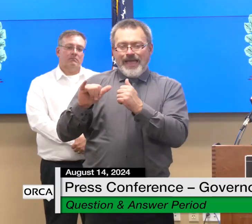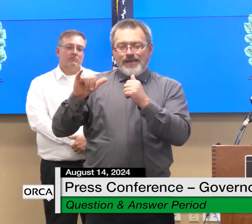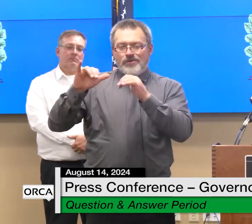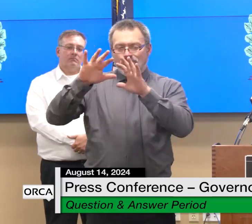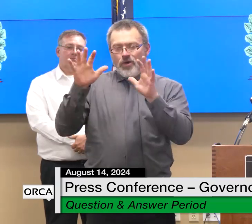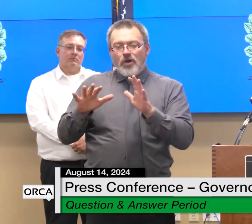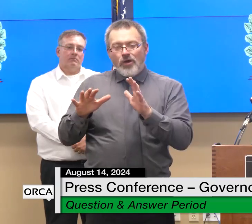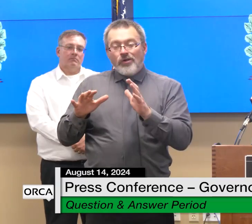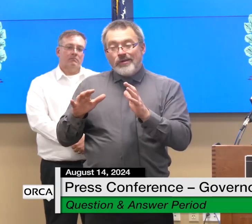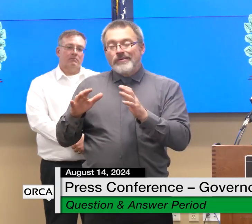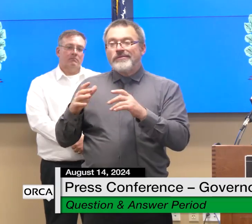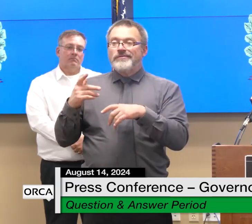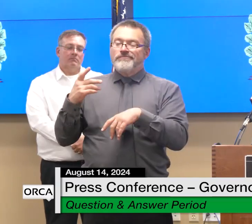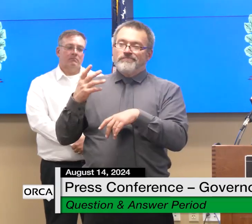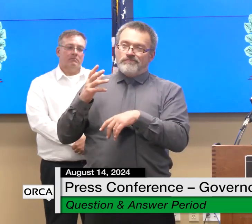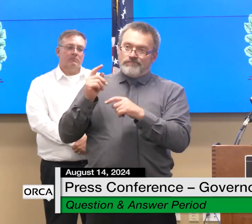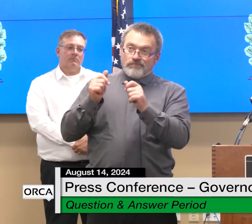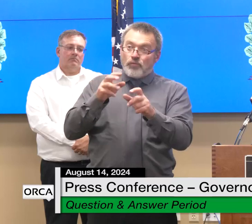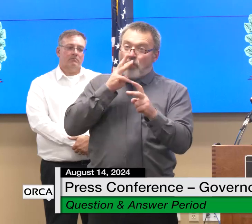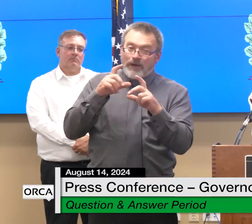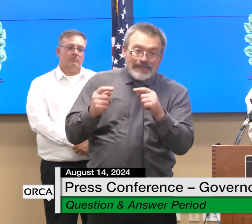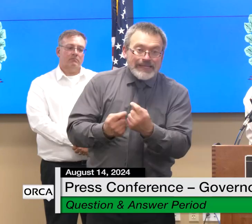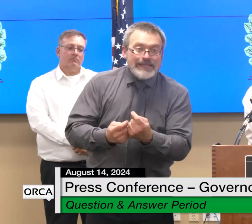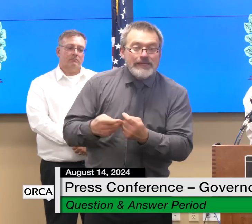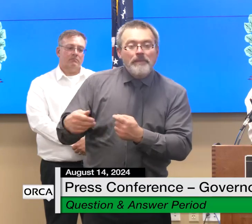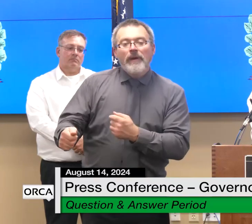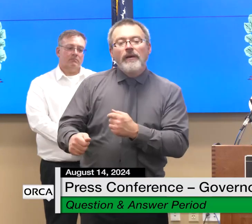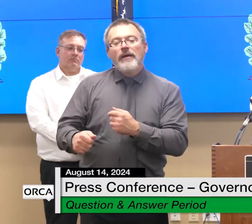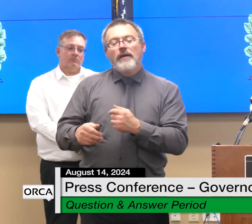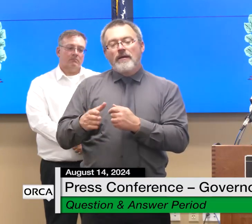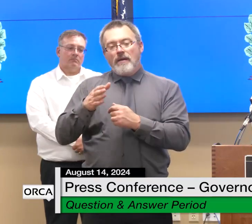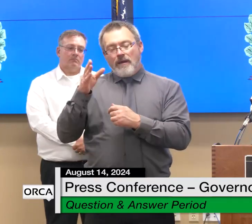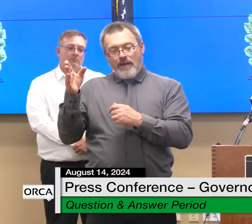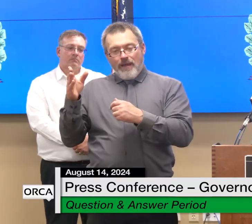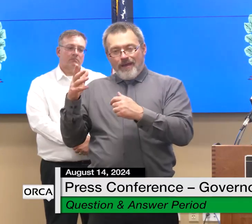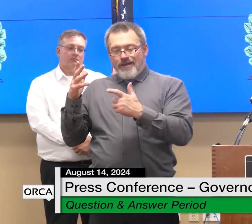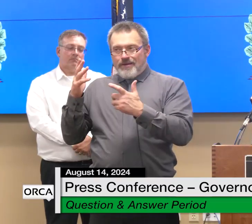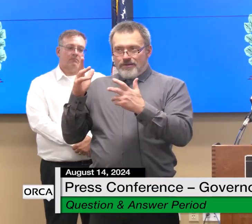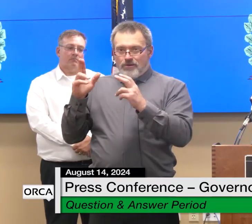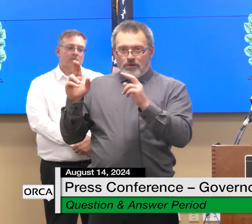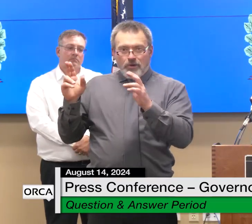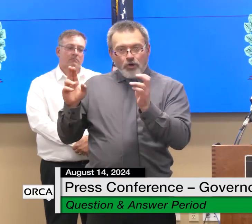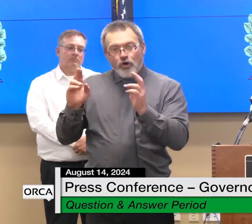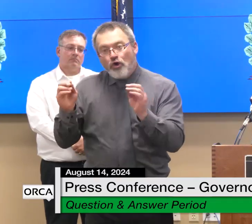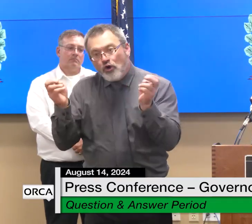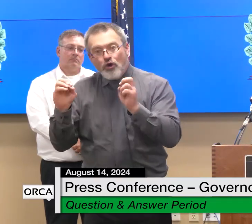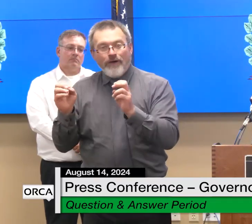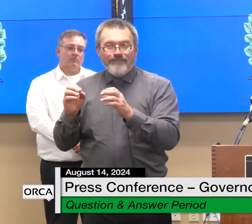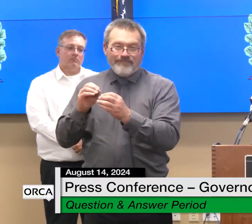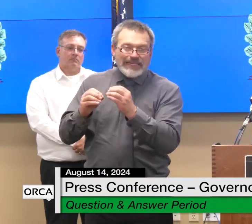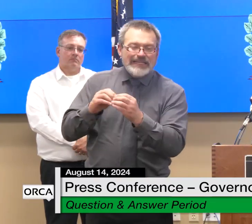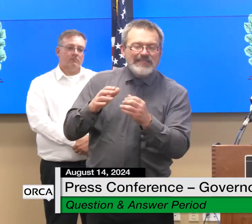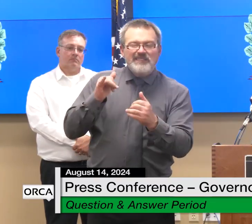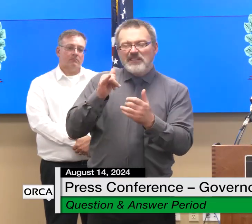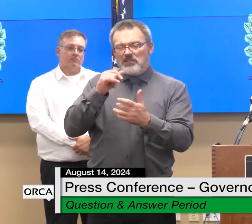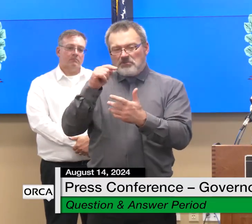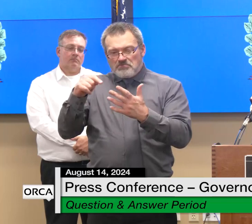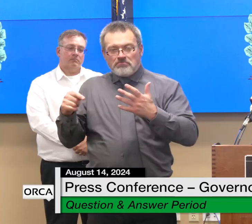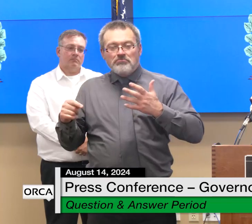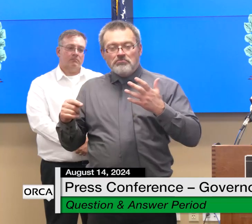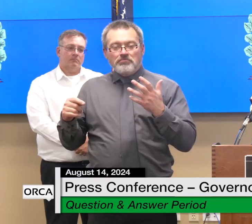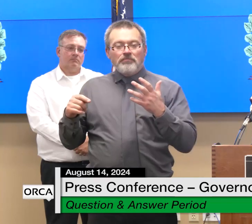that type of thing. That is very different, and sometimes I think it's getting confused by viewers or